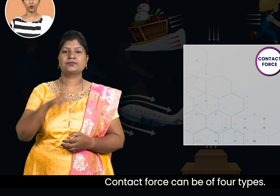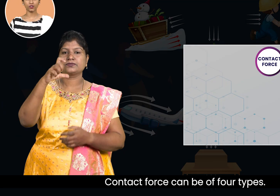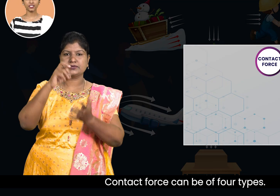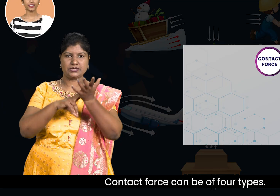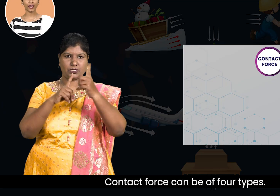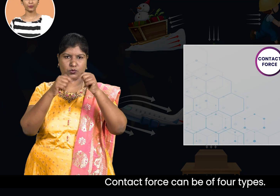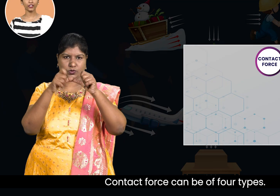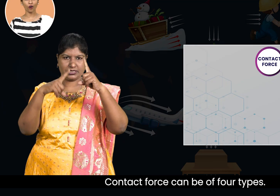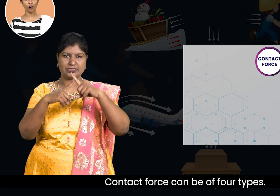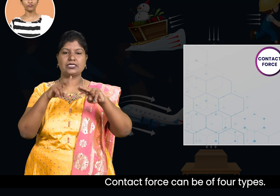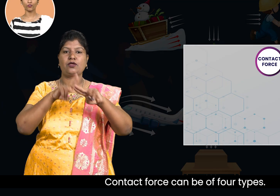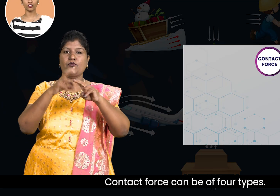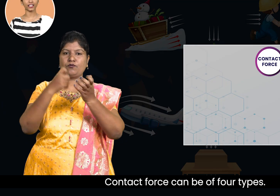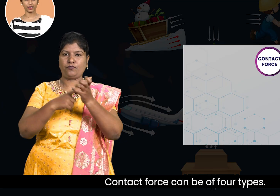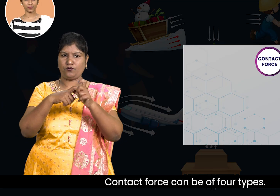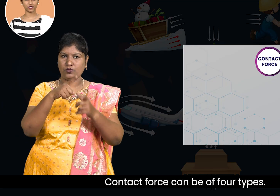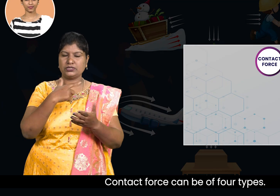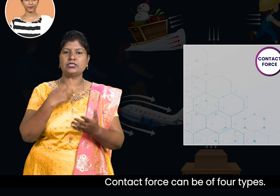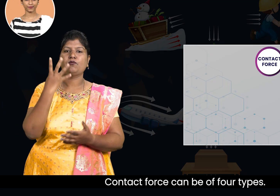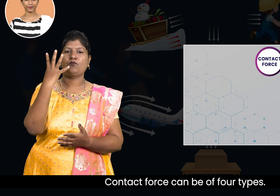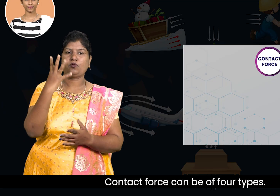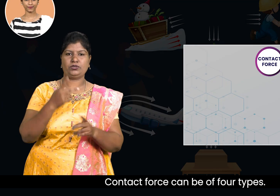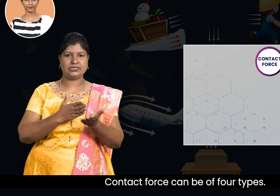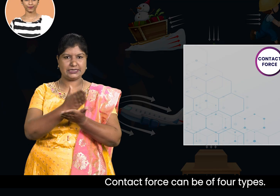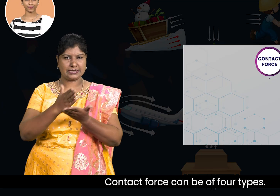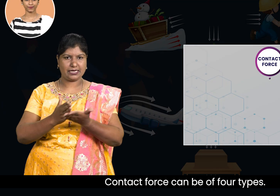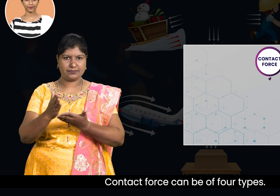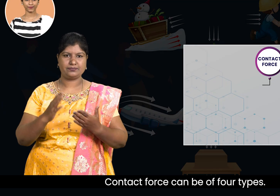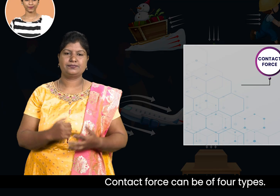Contact force can be of four types: